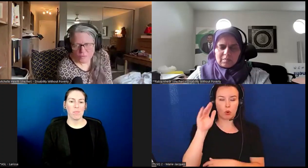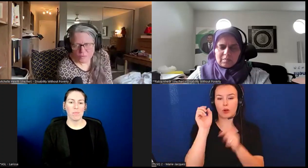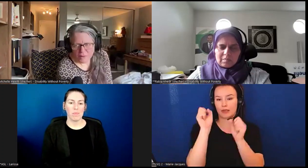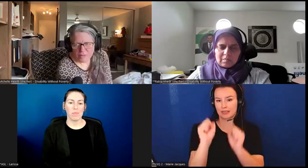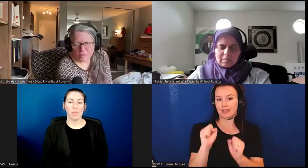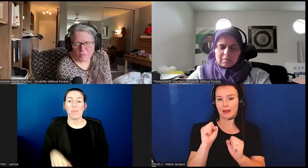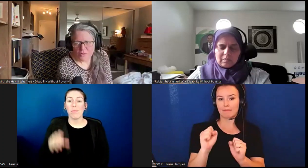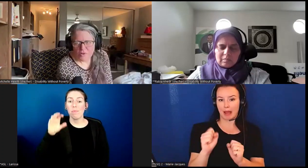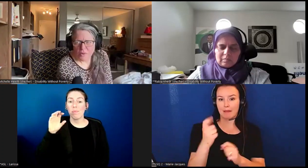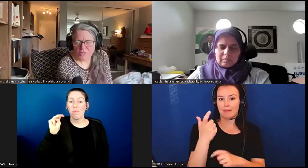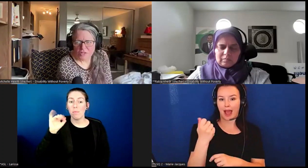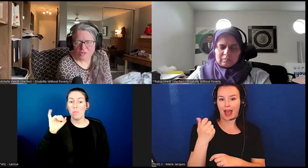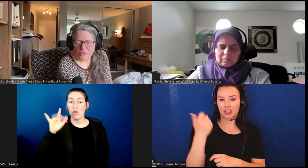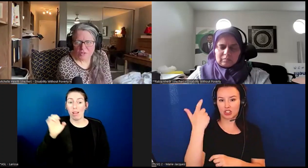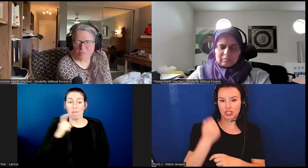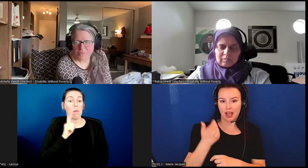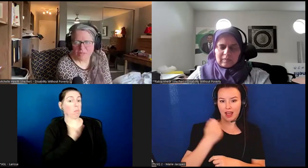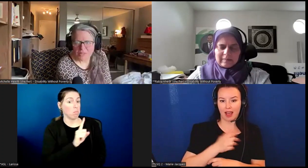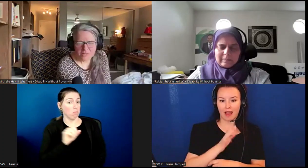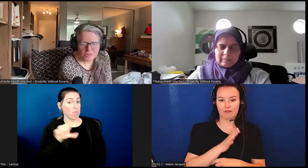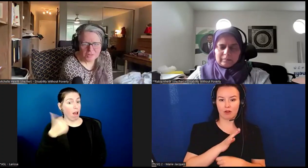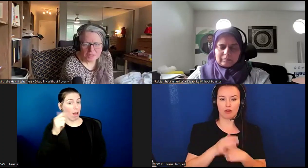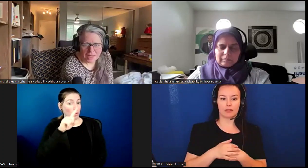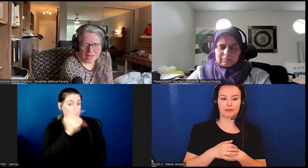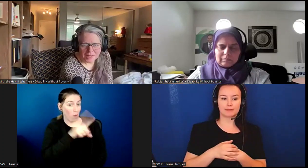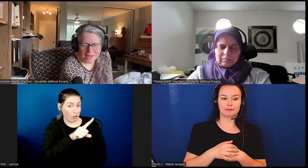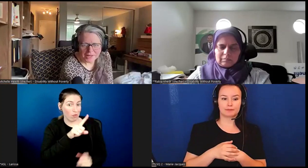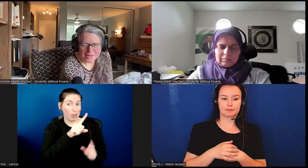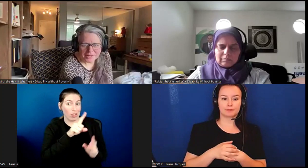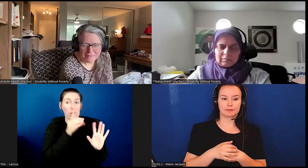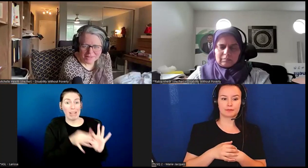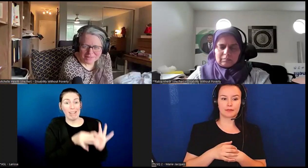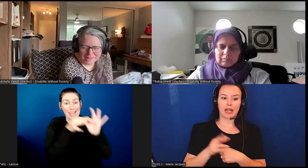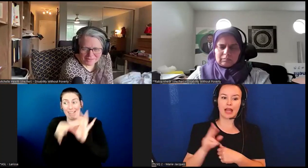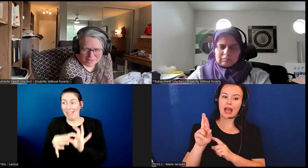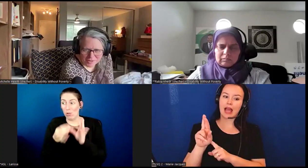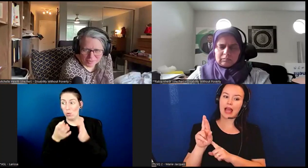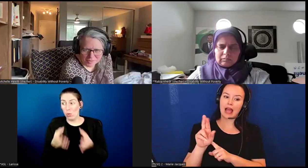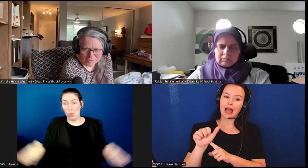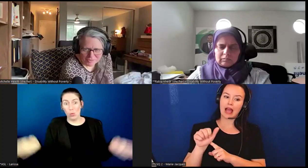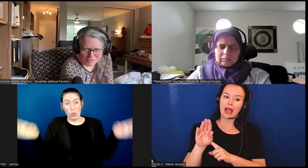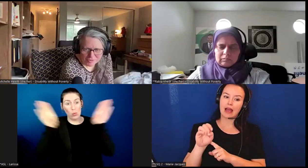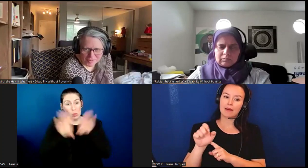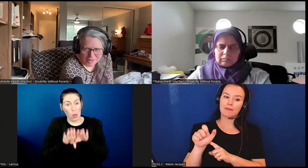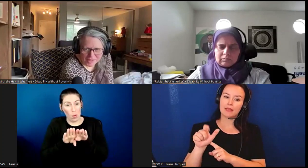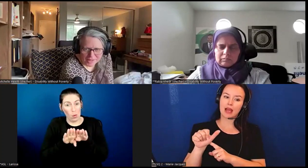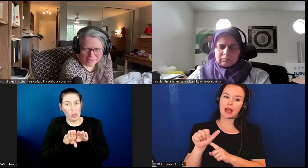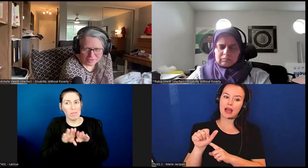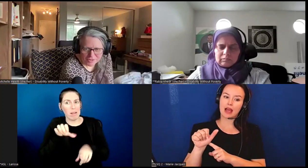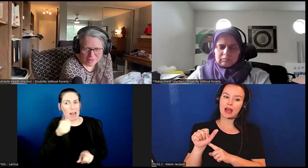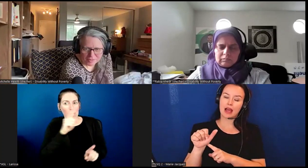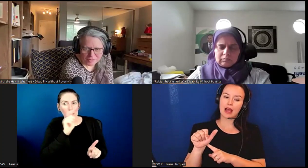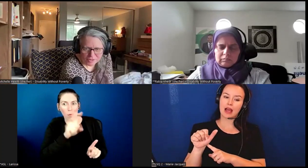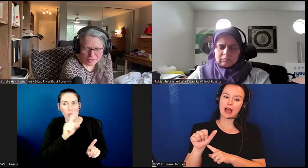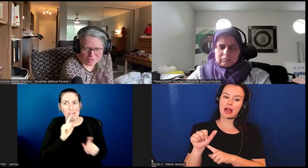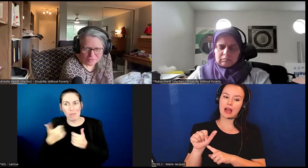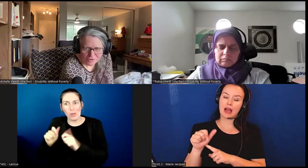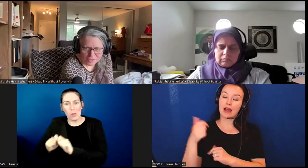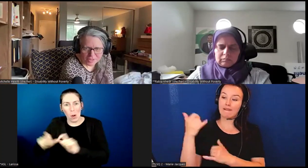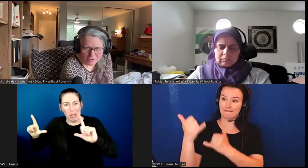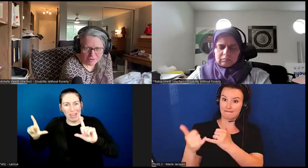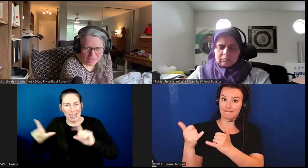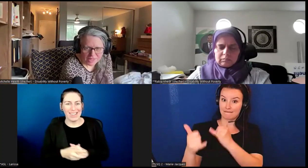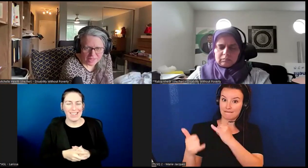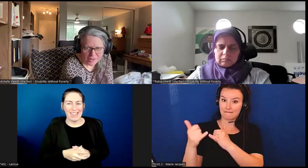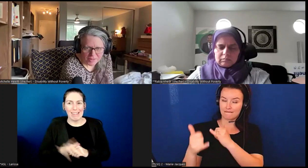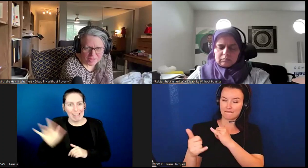So, Rabia, one of the questions which perhaps leads us into the end, and I meant to have this open in front of me and I haven't, so I am just